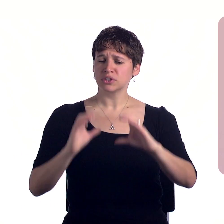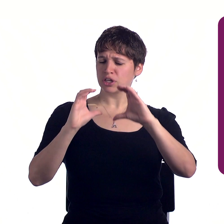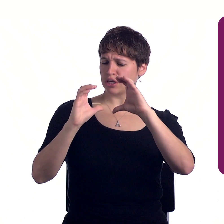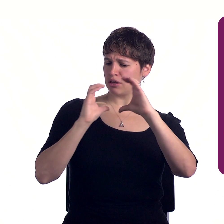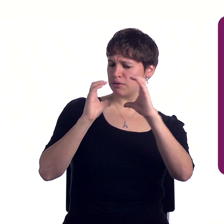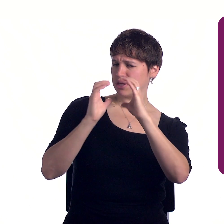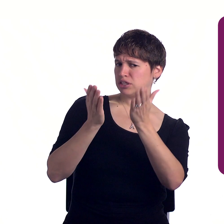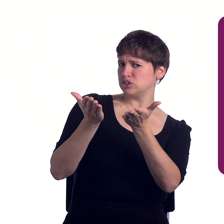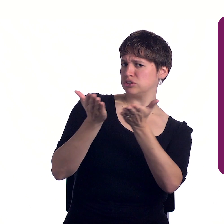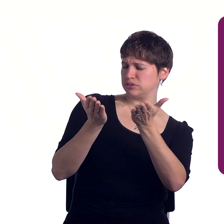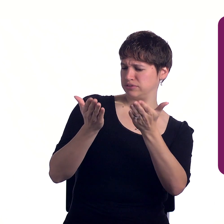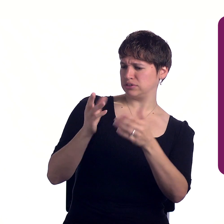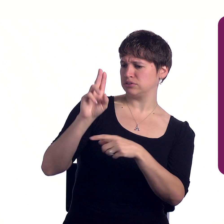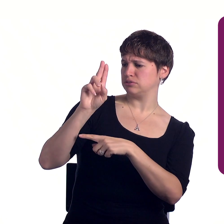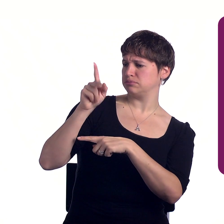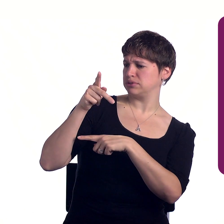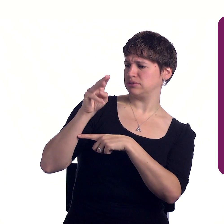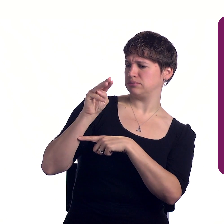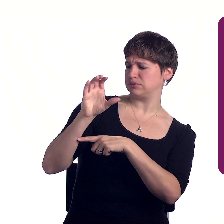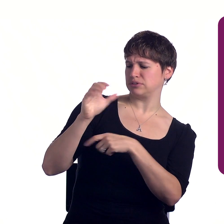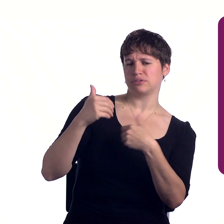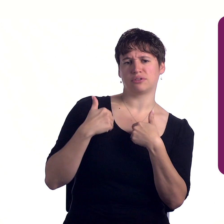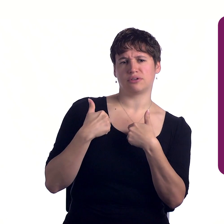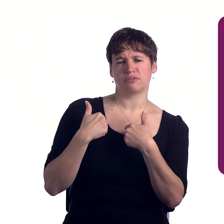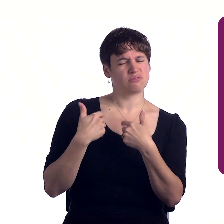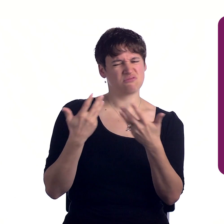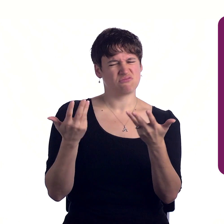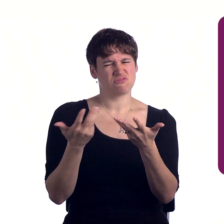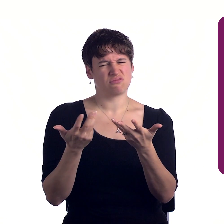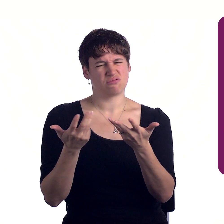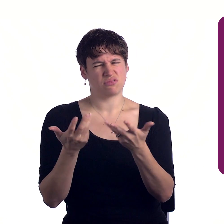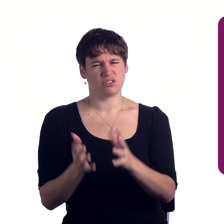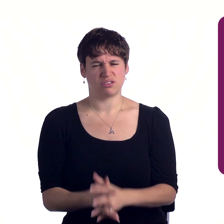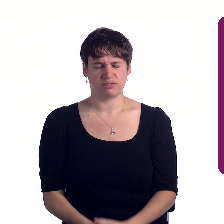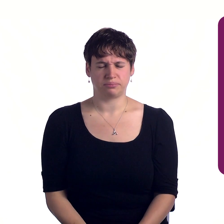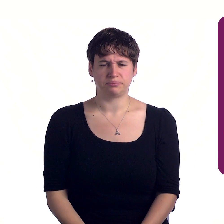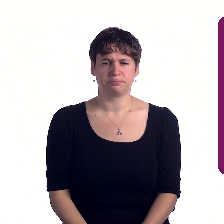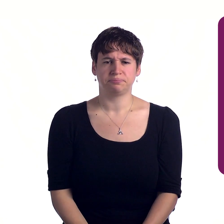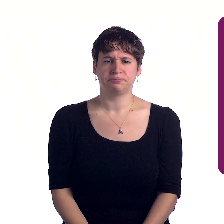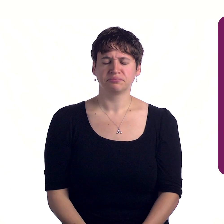What type of communication assistance is available at UPMC hospitals?